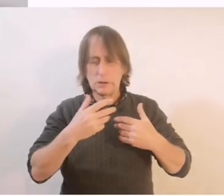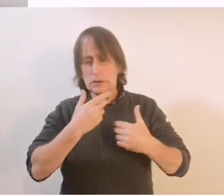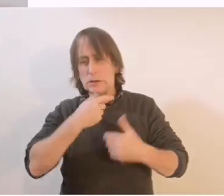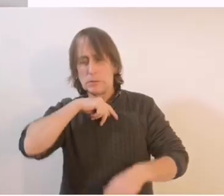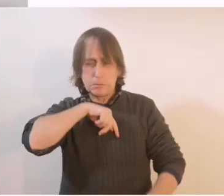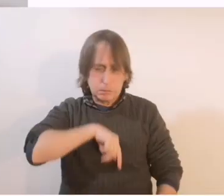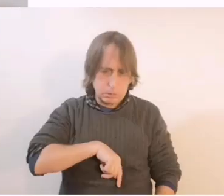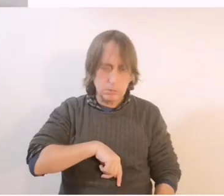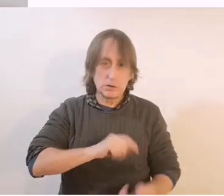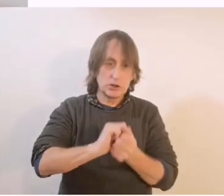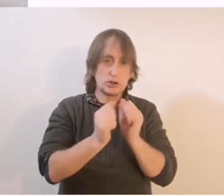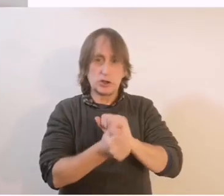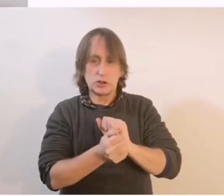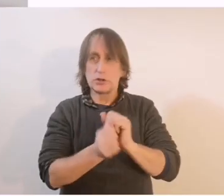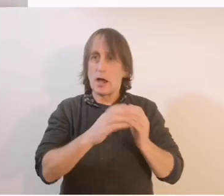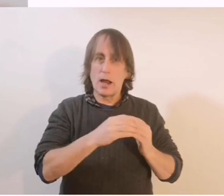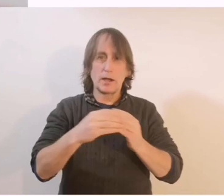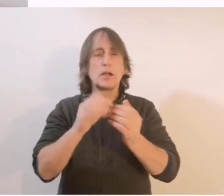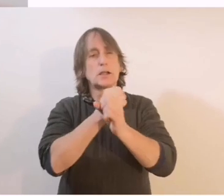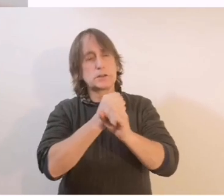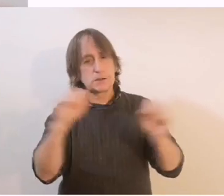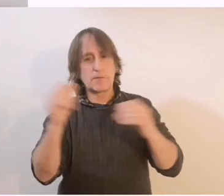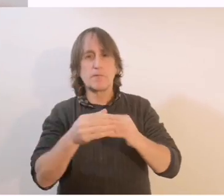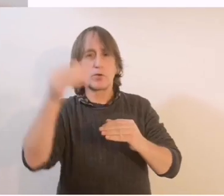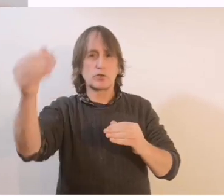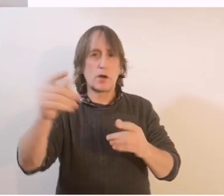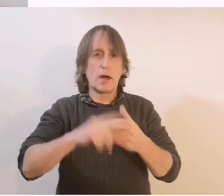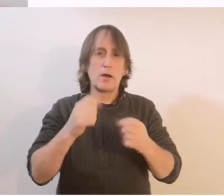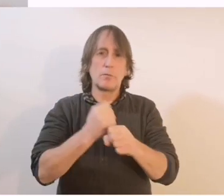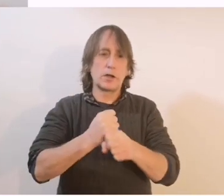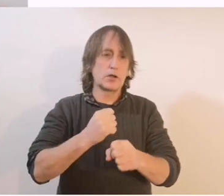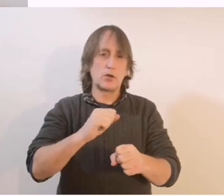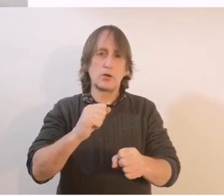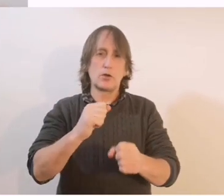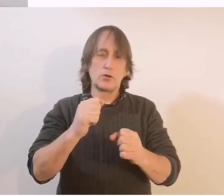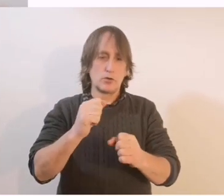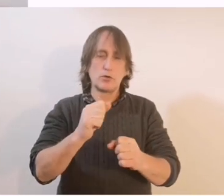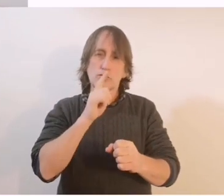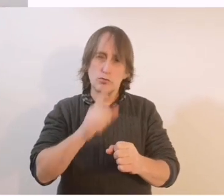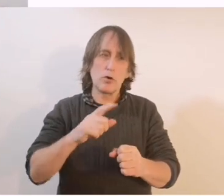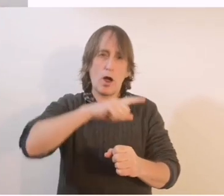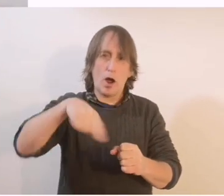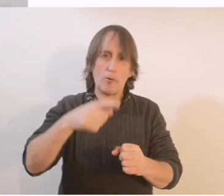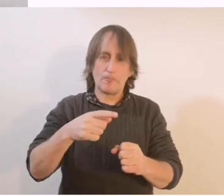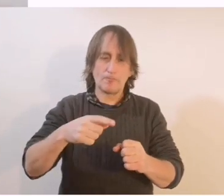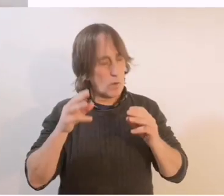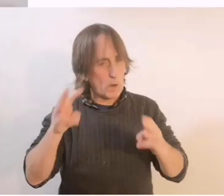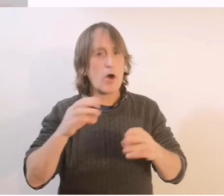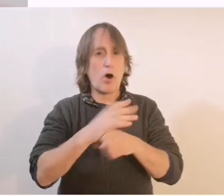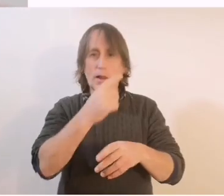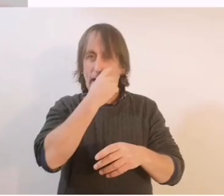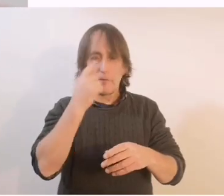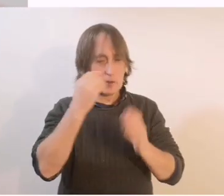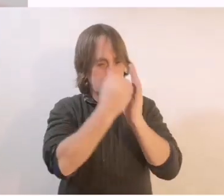despair that the planet is currently in, and lead us into a safe future and make sure that our species survives forever. All